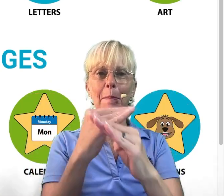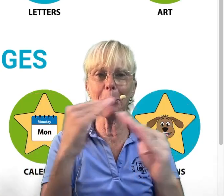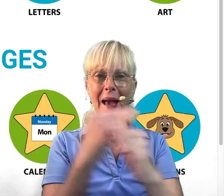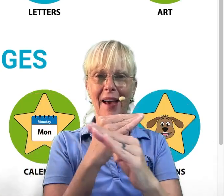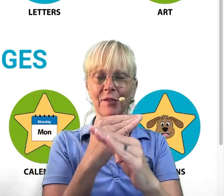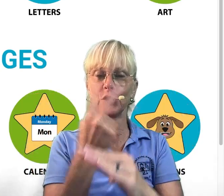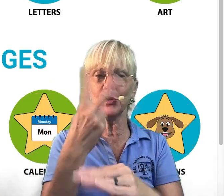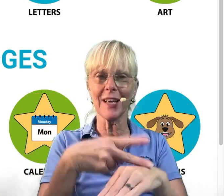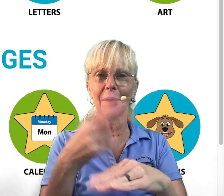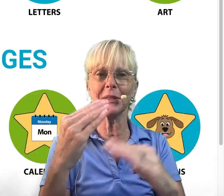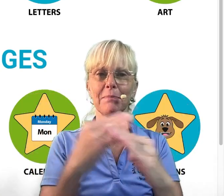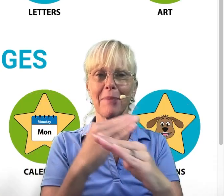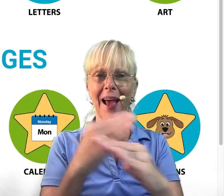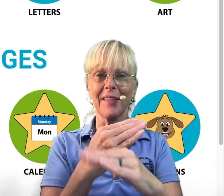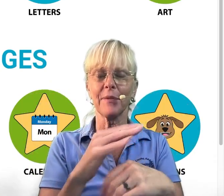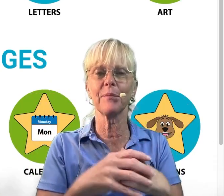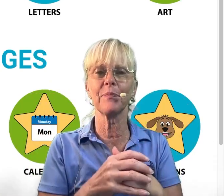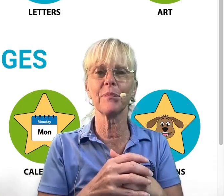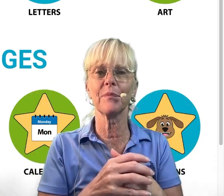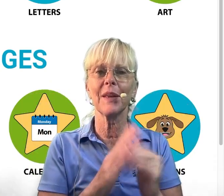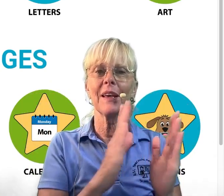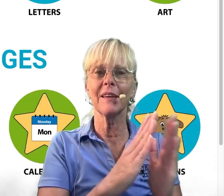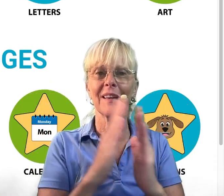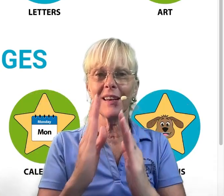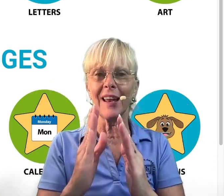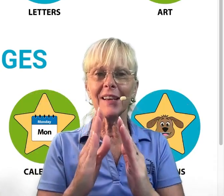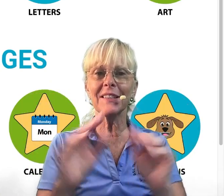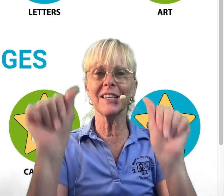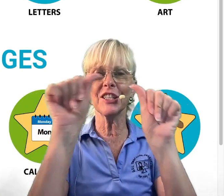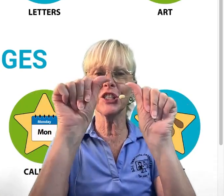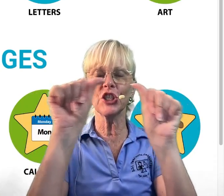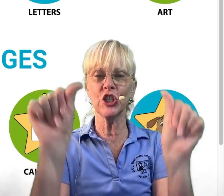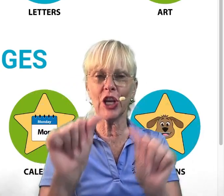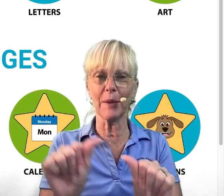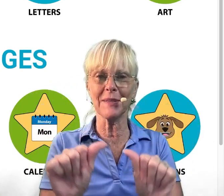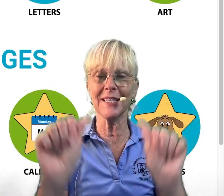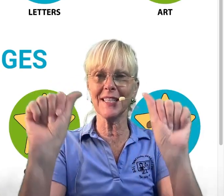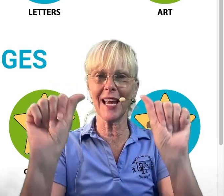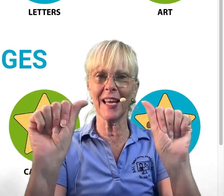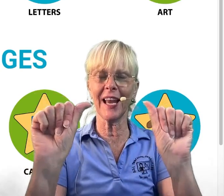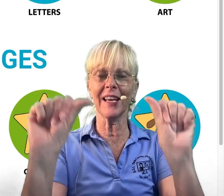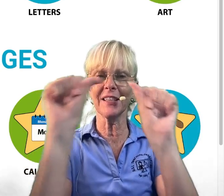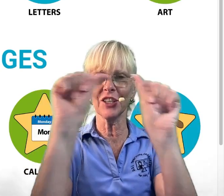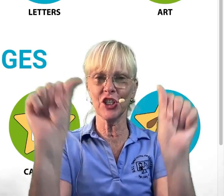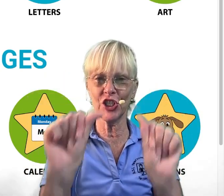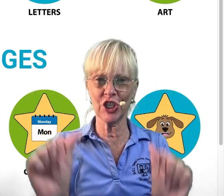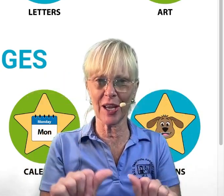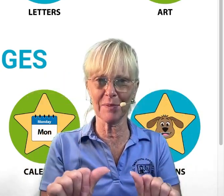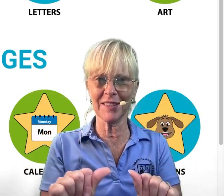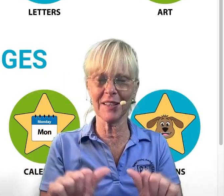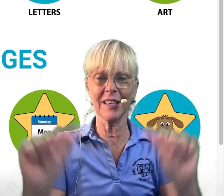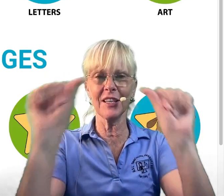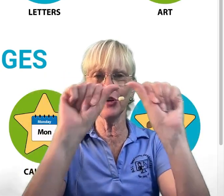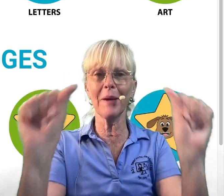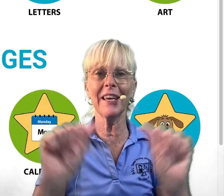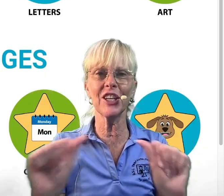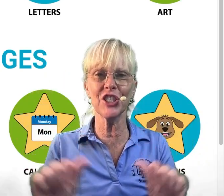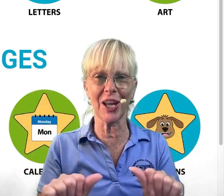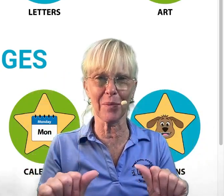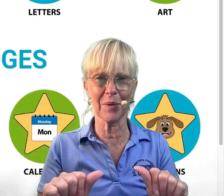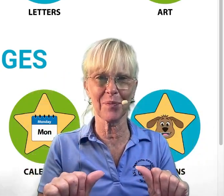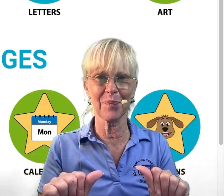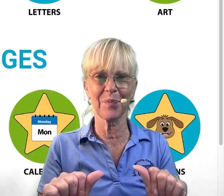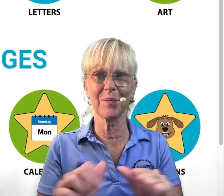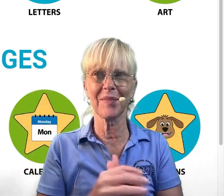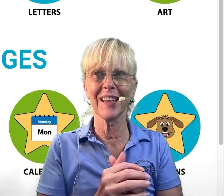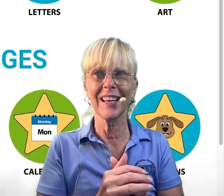like. Math. 2 times. Math. Next is shapes. It's the A hand. Shapes. And you're making a